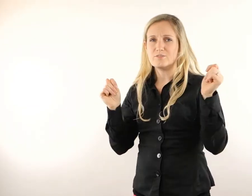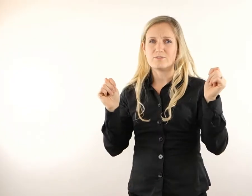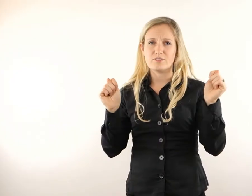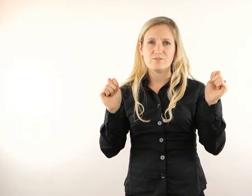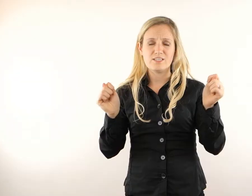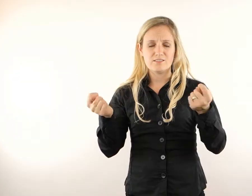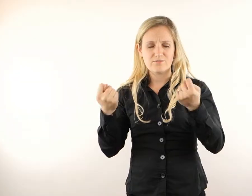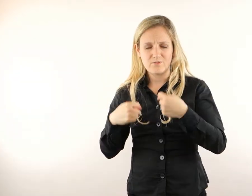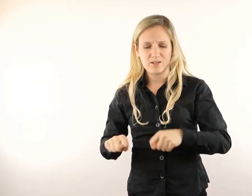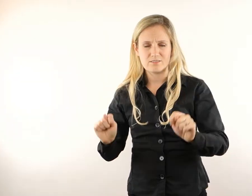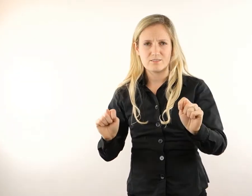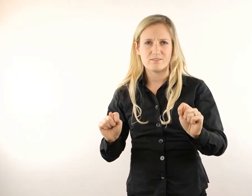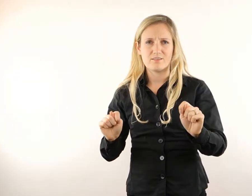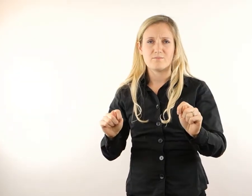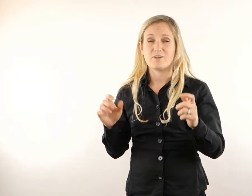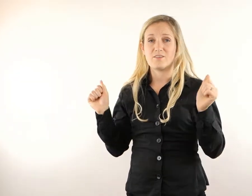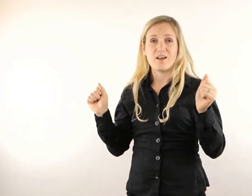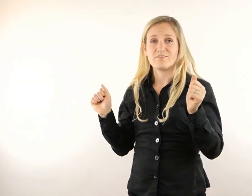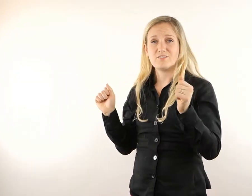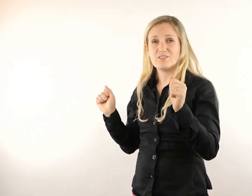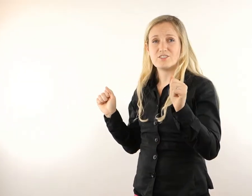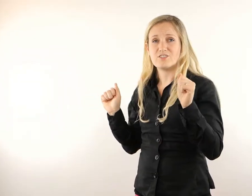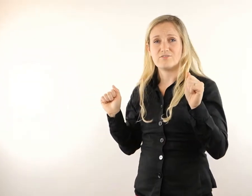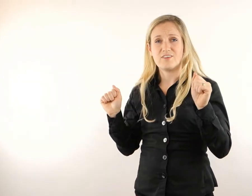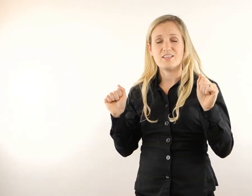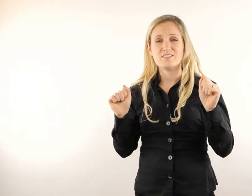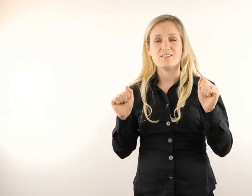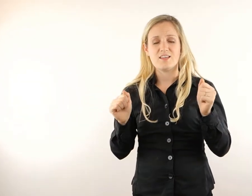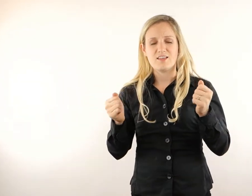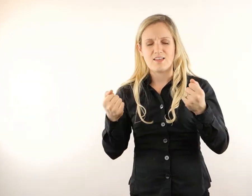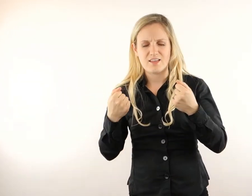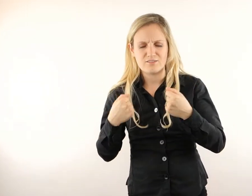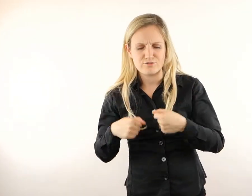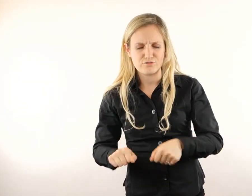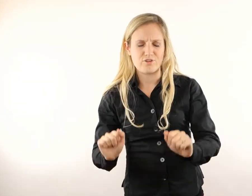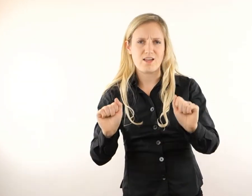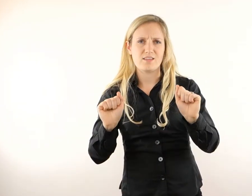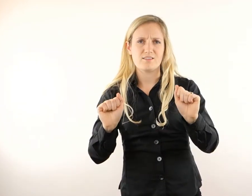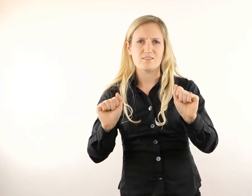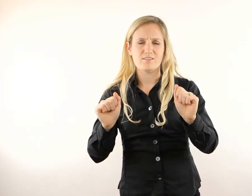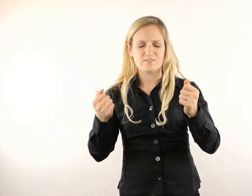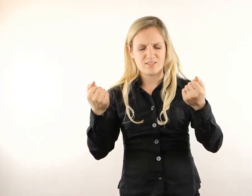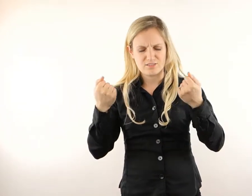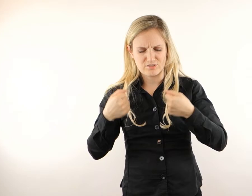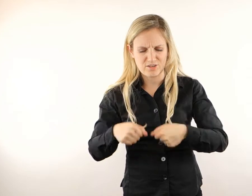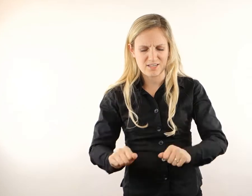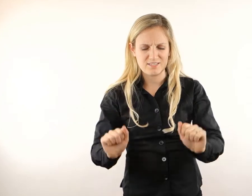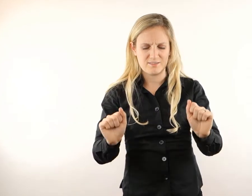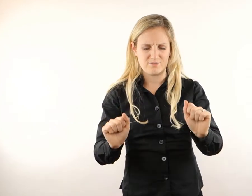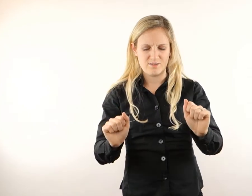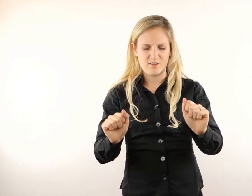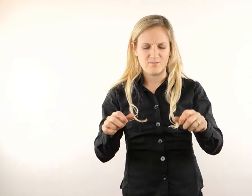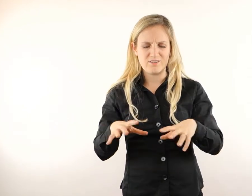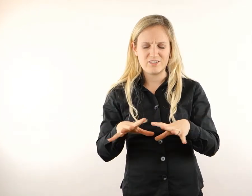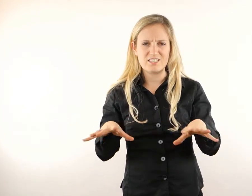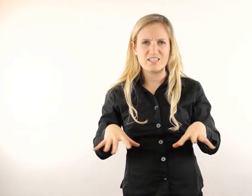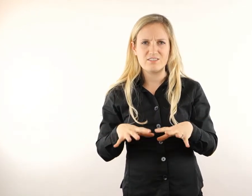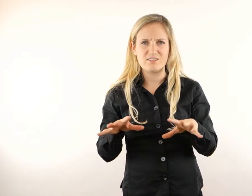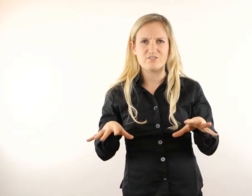do it with 2 T's if you want, but you don't have to. You can just do fists and you try. It's like you're trying to, whatever it is here that you're